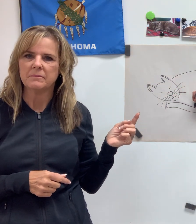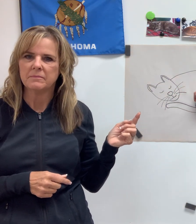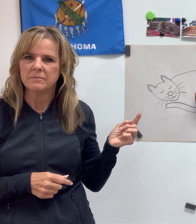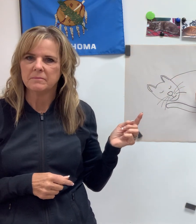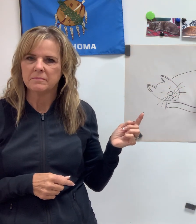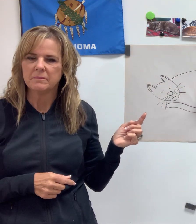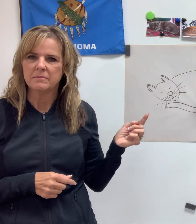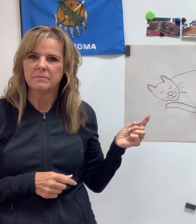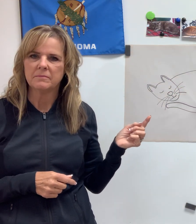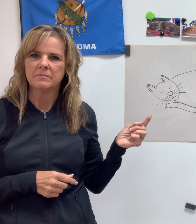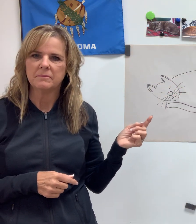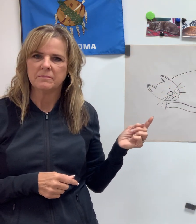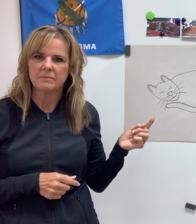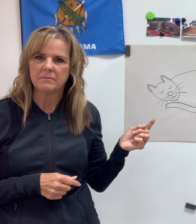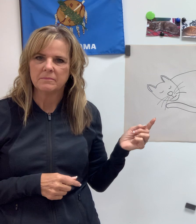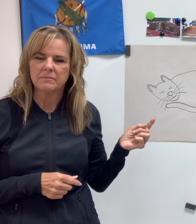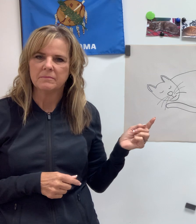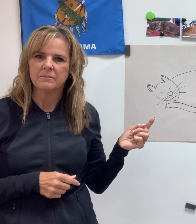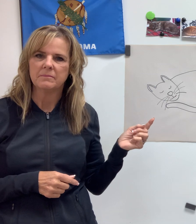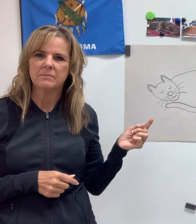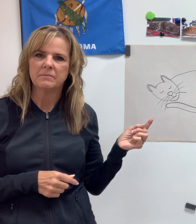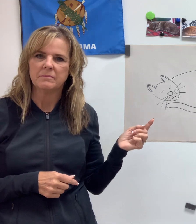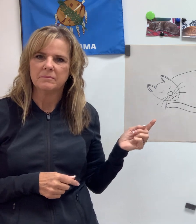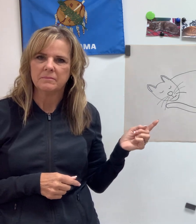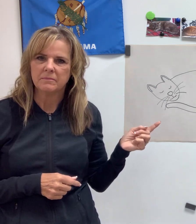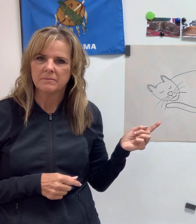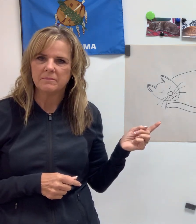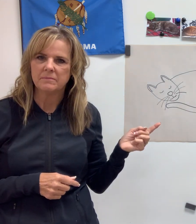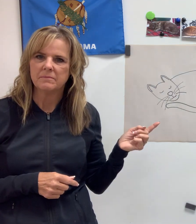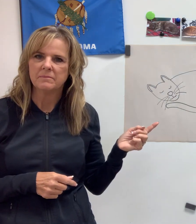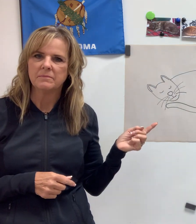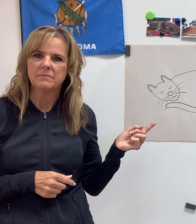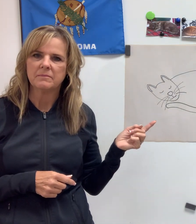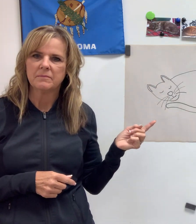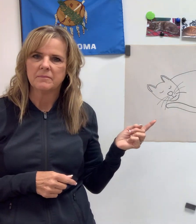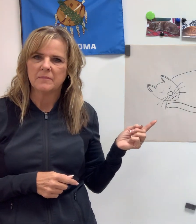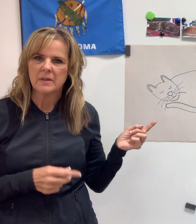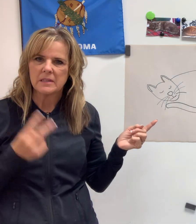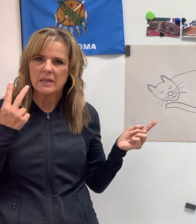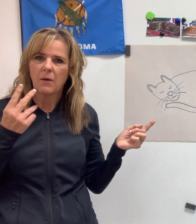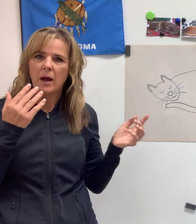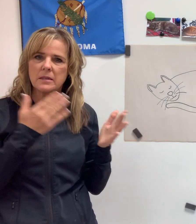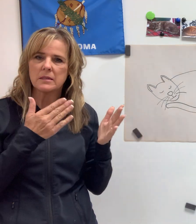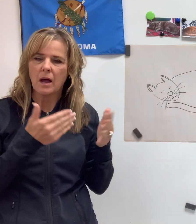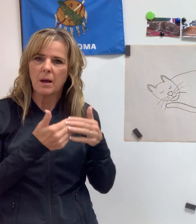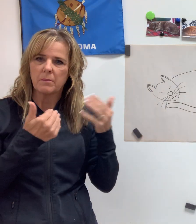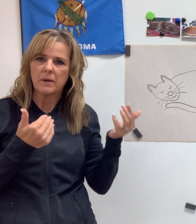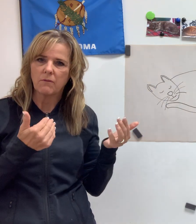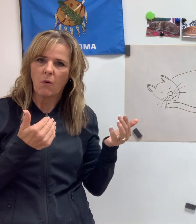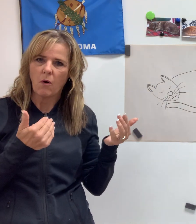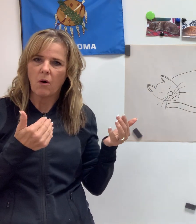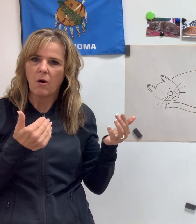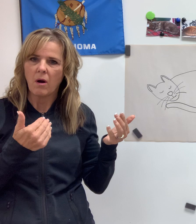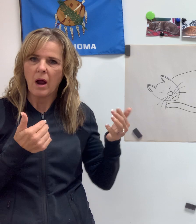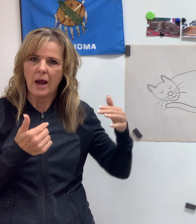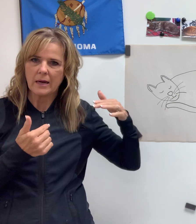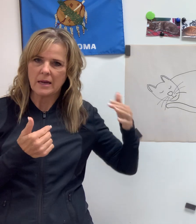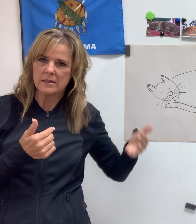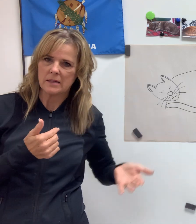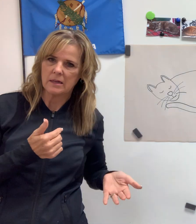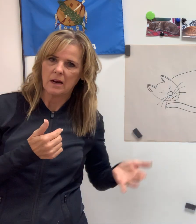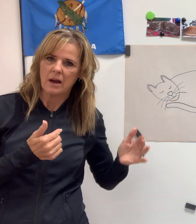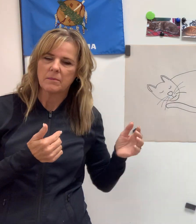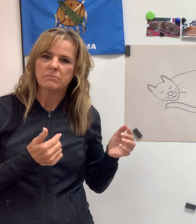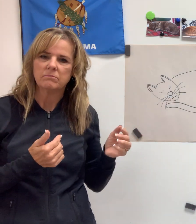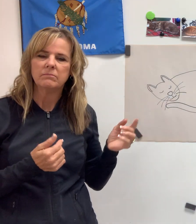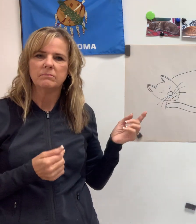line, follow what I have, and I'm gonna stop. See how I stopped before I started going up too far? I'm just gonna stop.